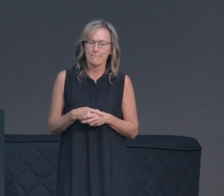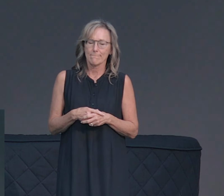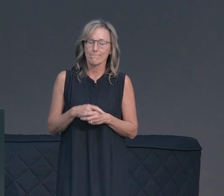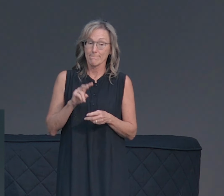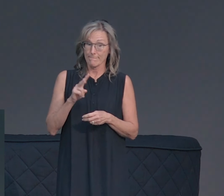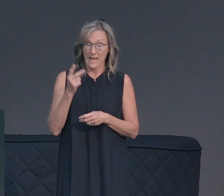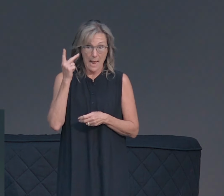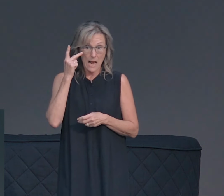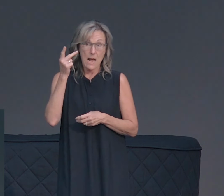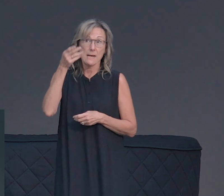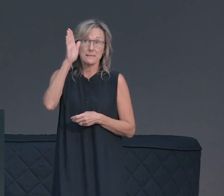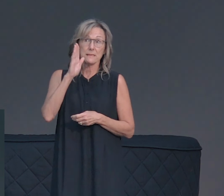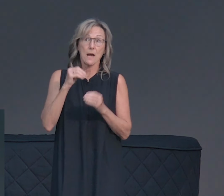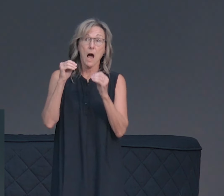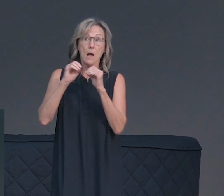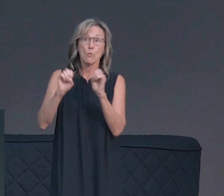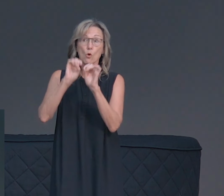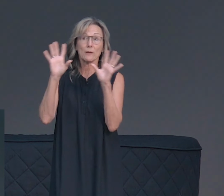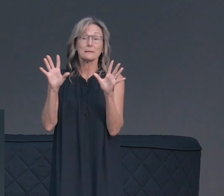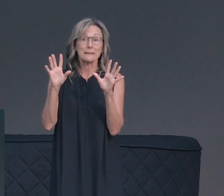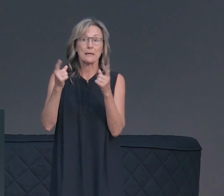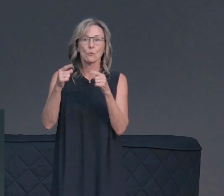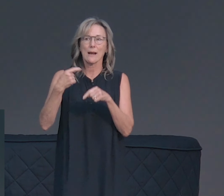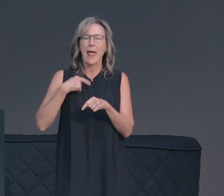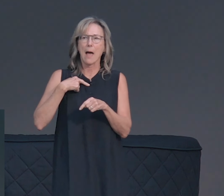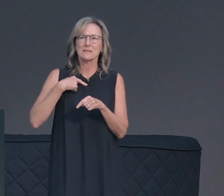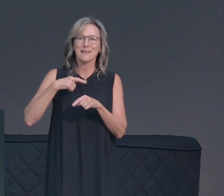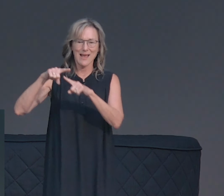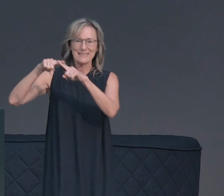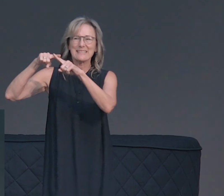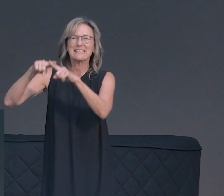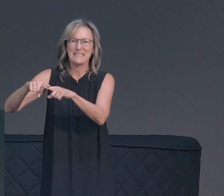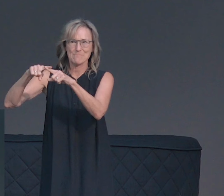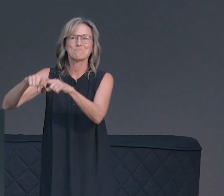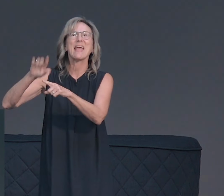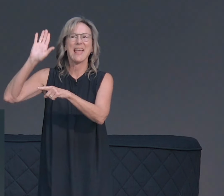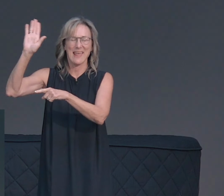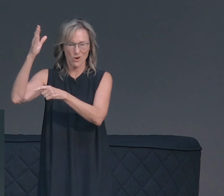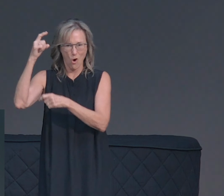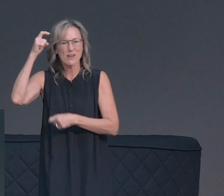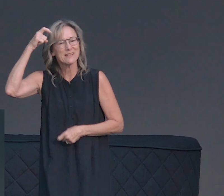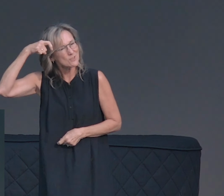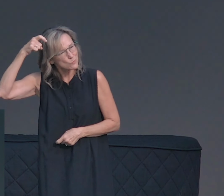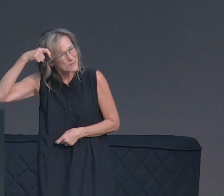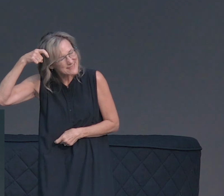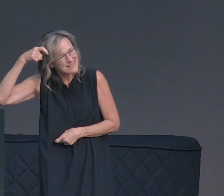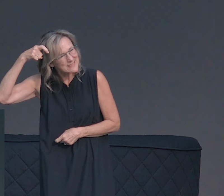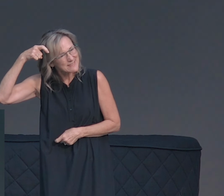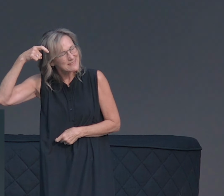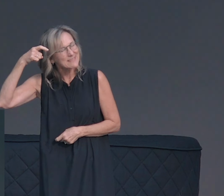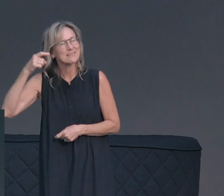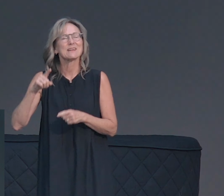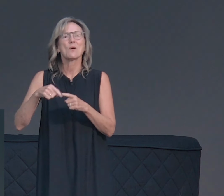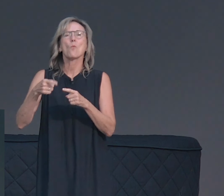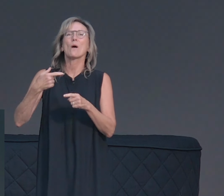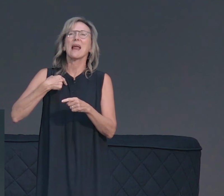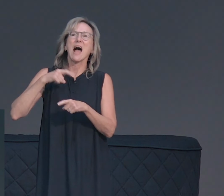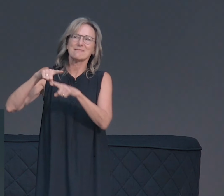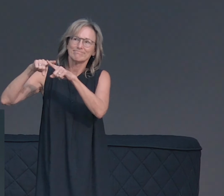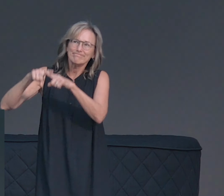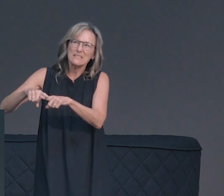Secondly, I see God more clearly when I rely on His wisdom. I see God more clearly when I rely on